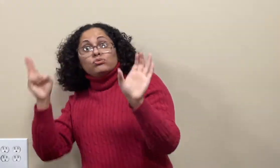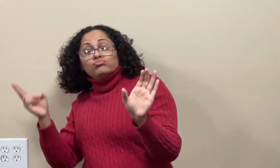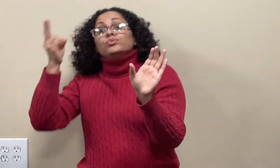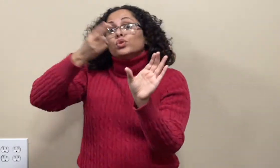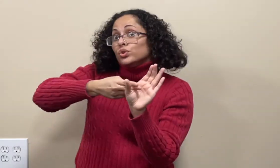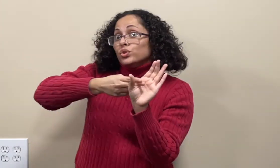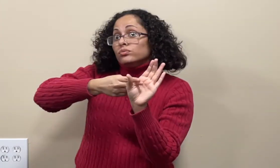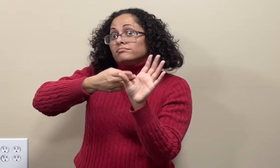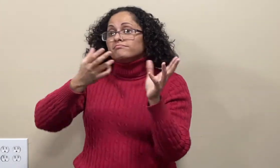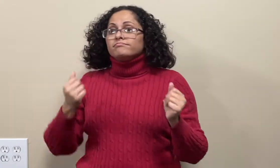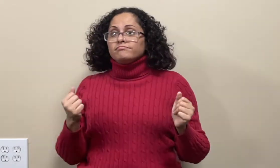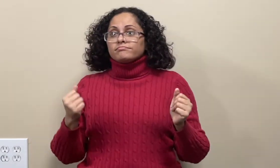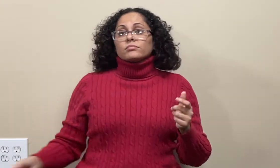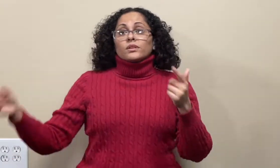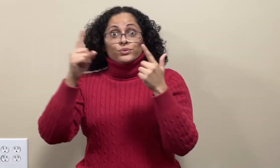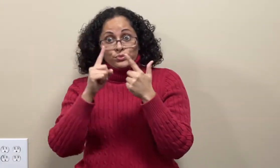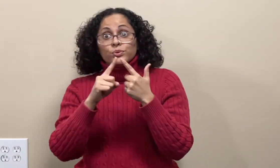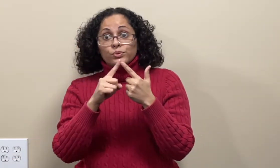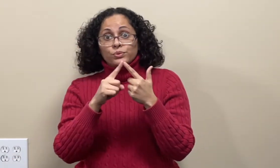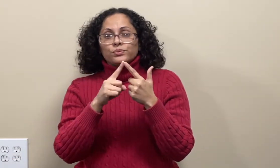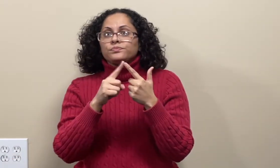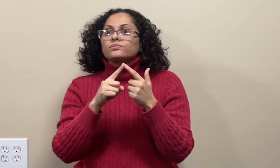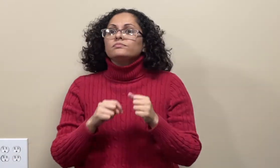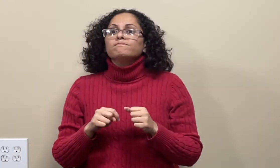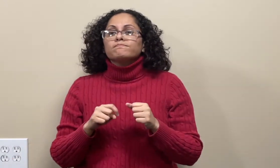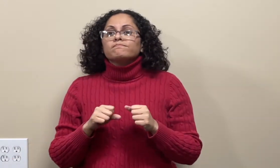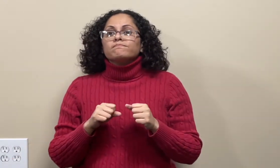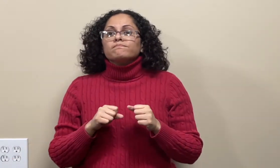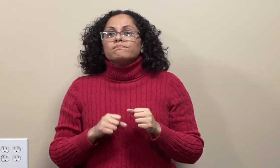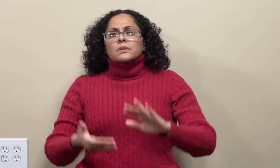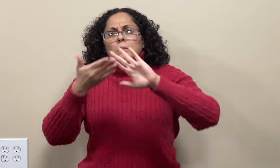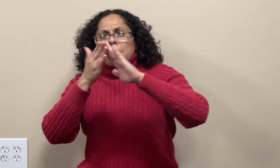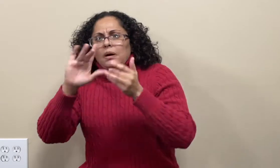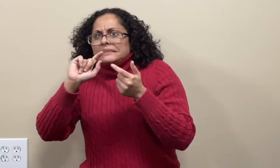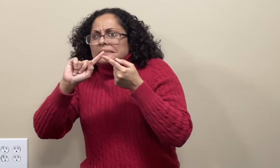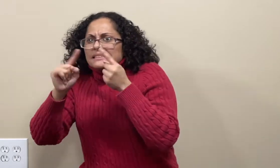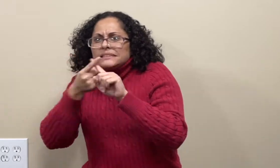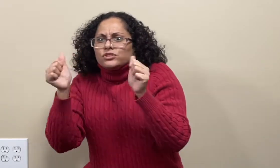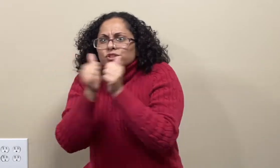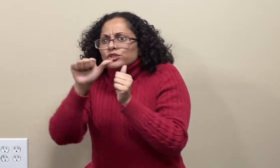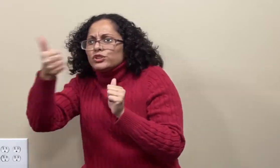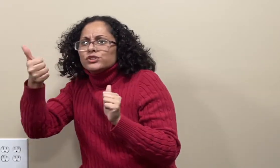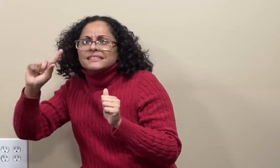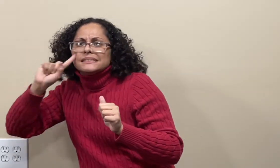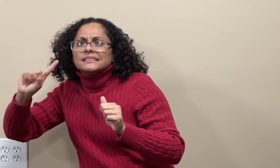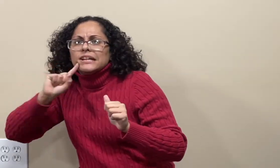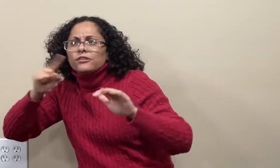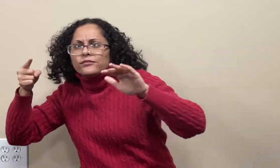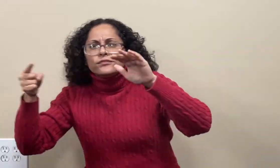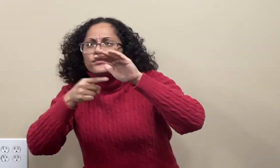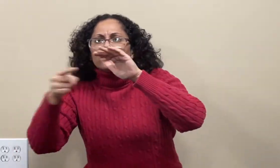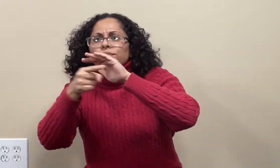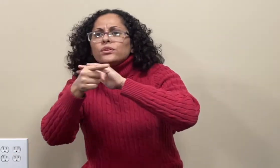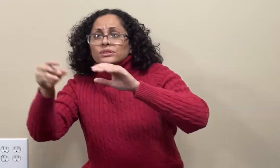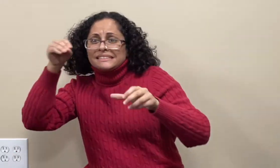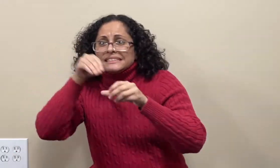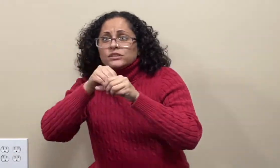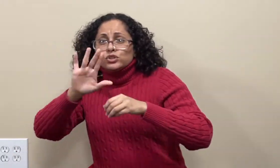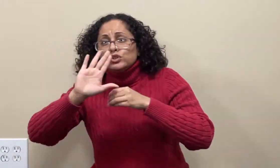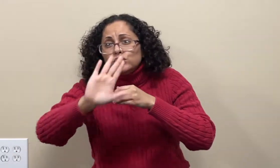Second, be a friend to deaf refugees in your community. Reach out to deaf refugees in your area. Consider inviting them